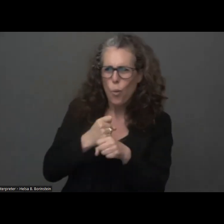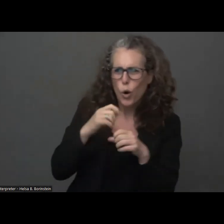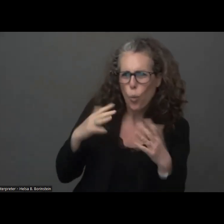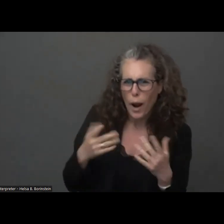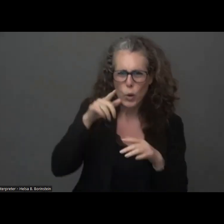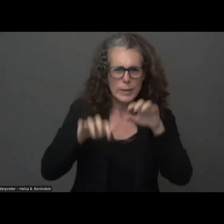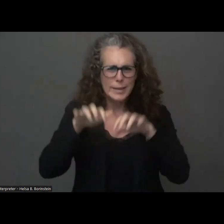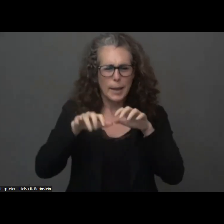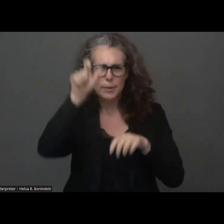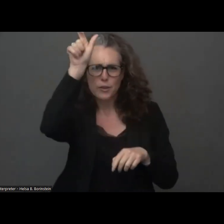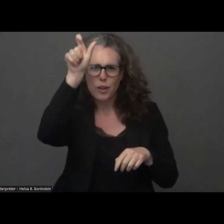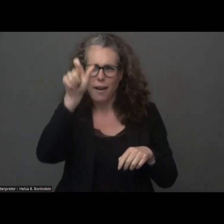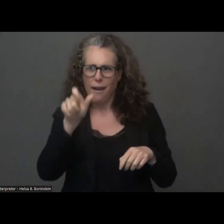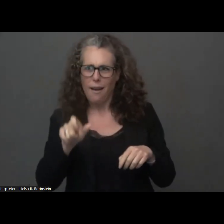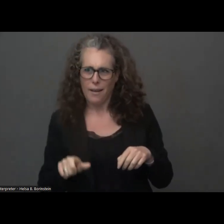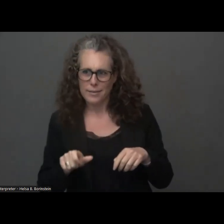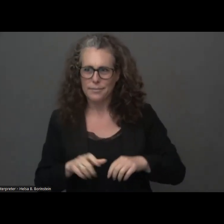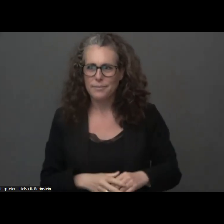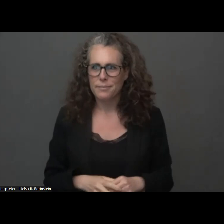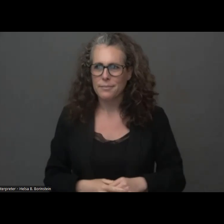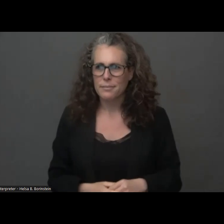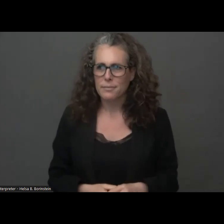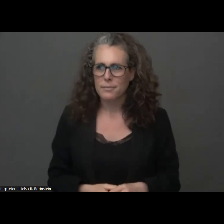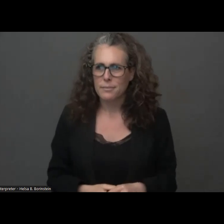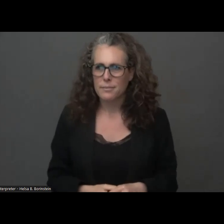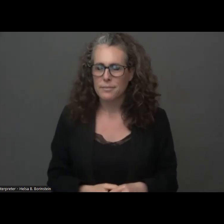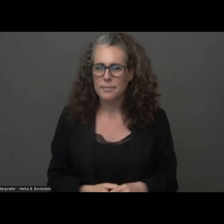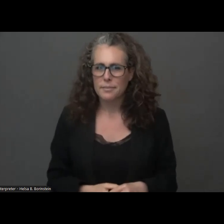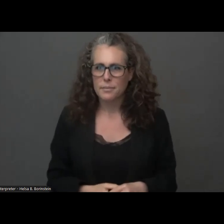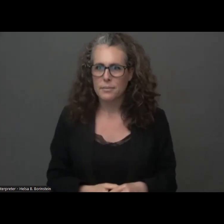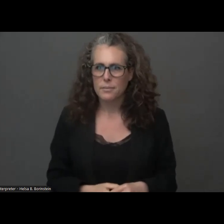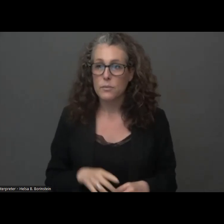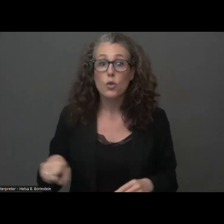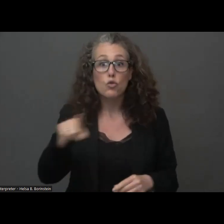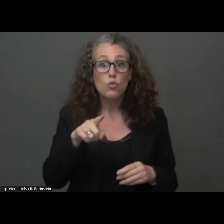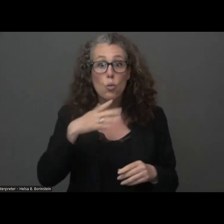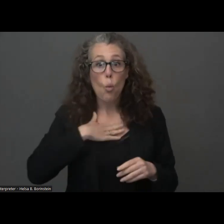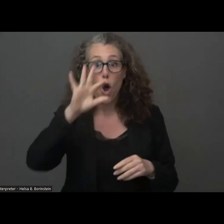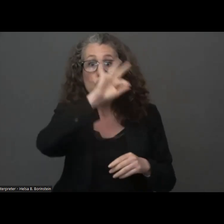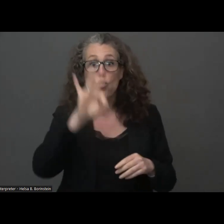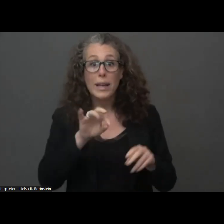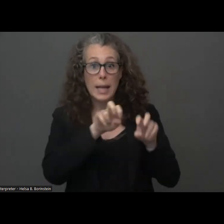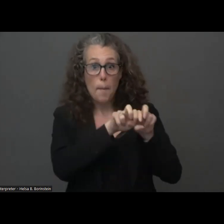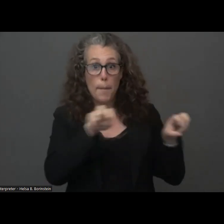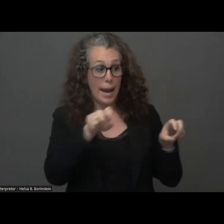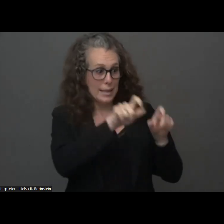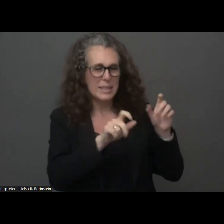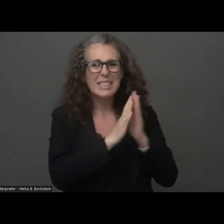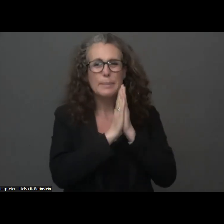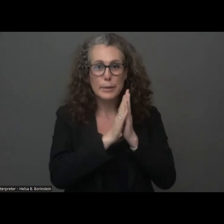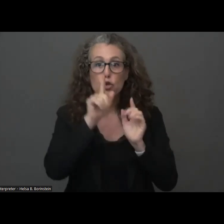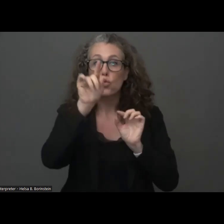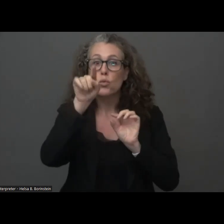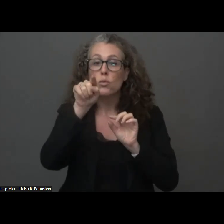in terms of this webinar. However, any questions you have to the panelists, please put them in the Q&A